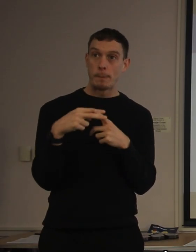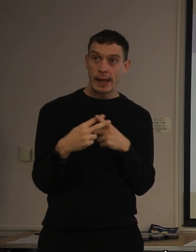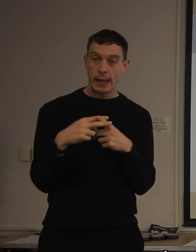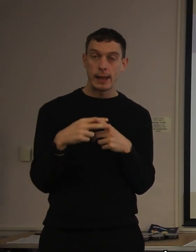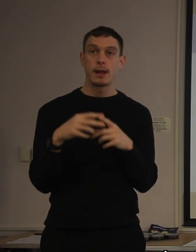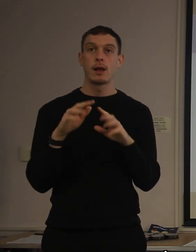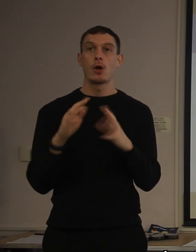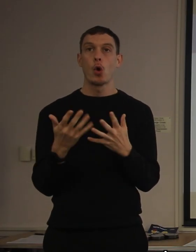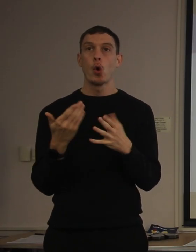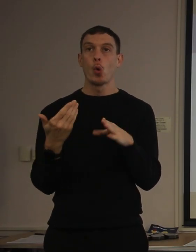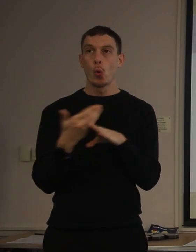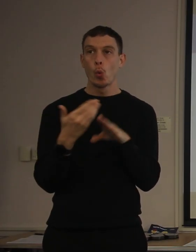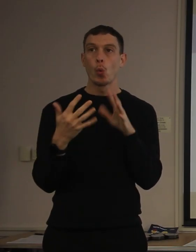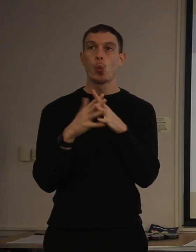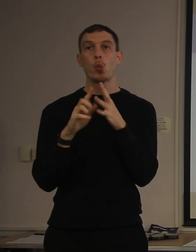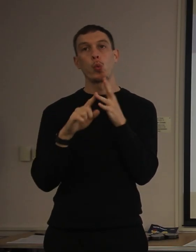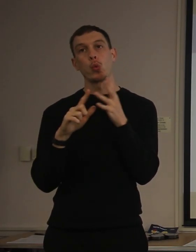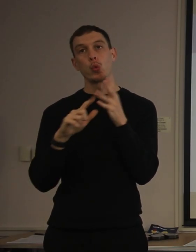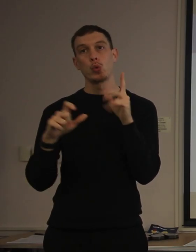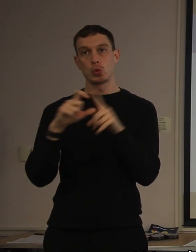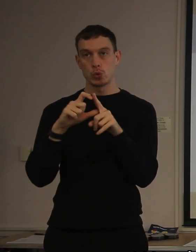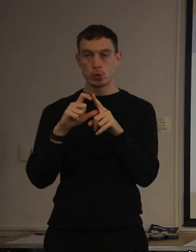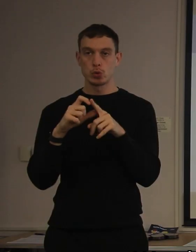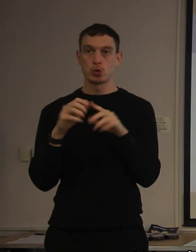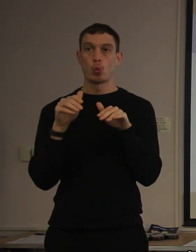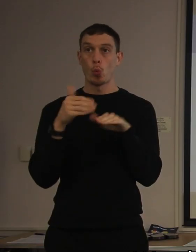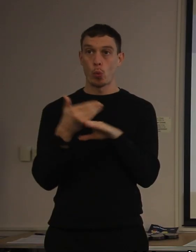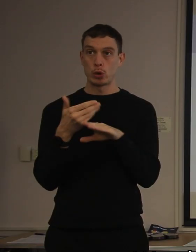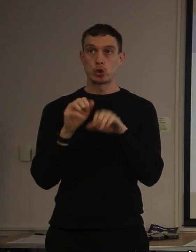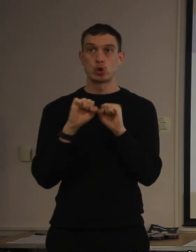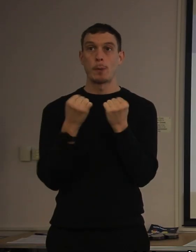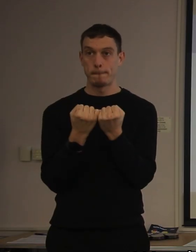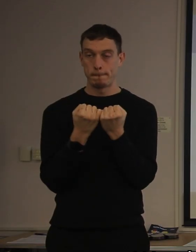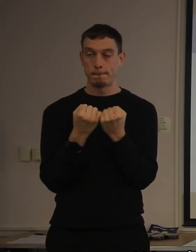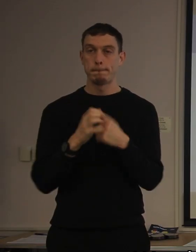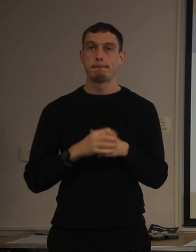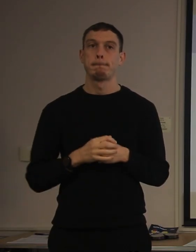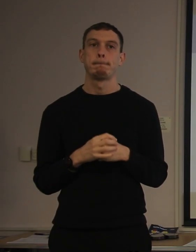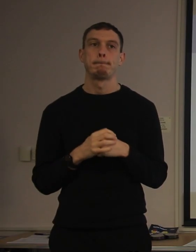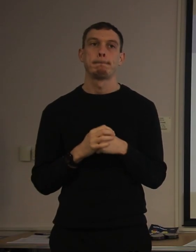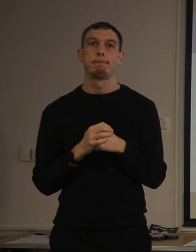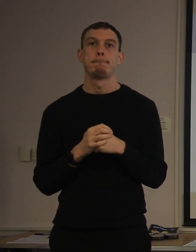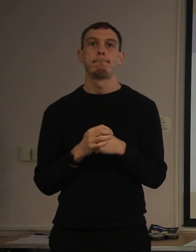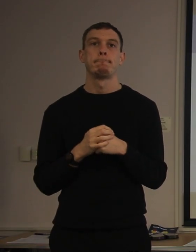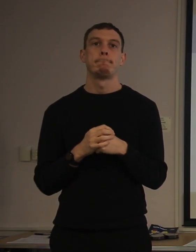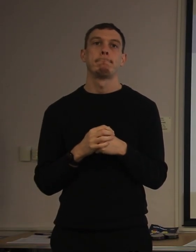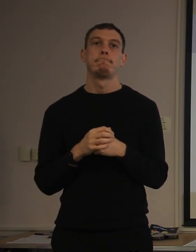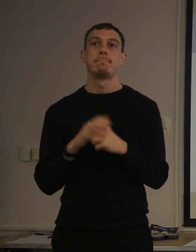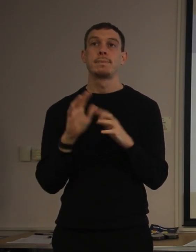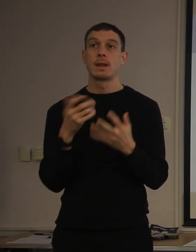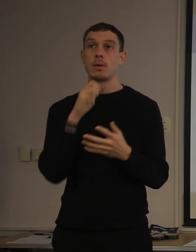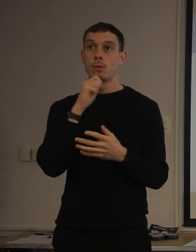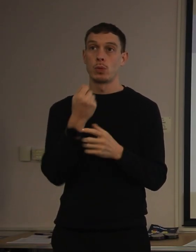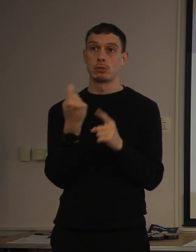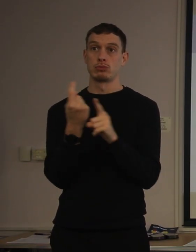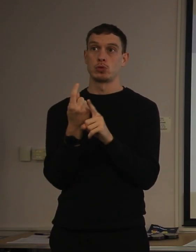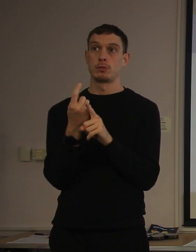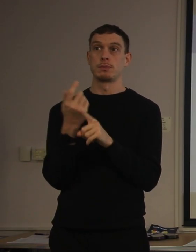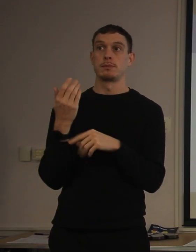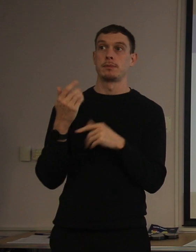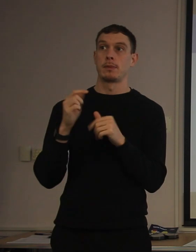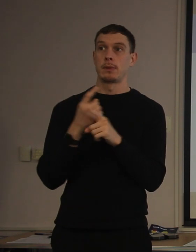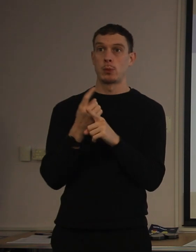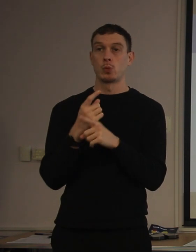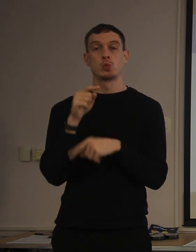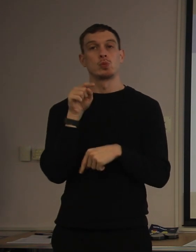devices, or in our woodwork shop. We also have a library of things, which I'm going to talk about in a minute, but we need people